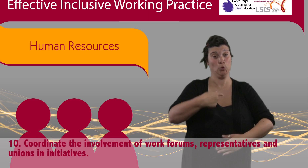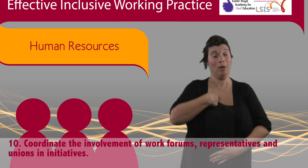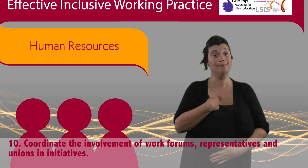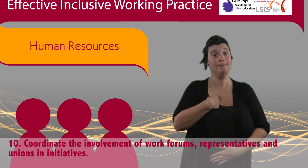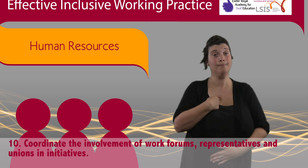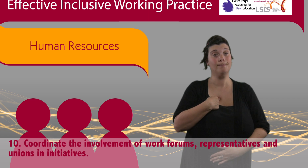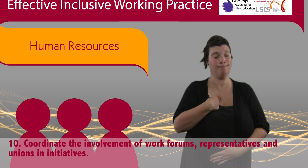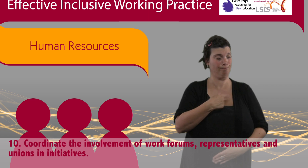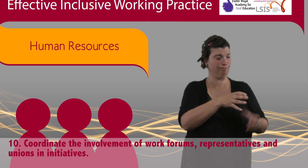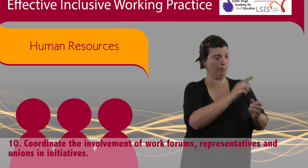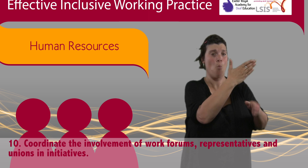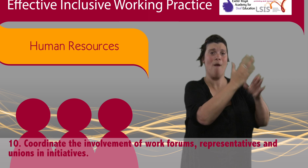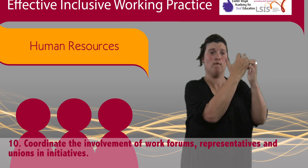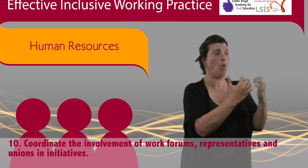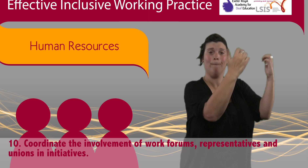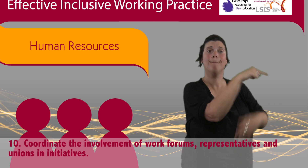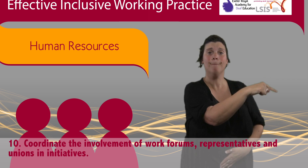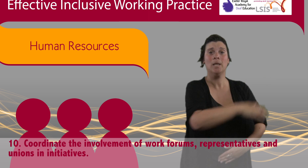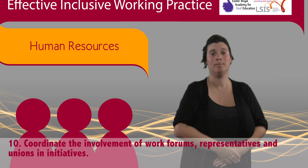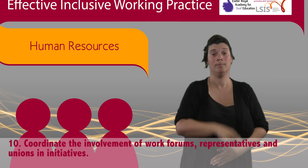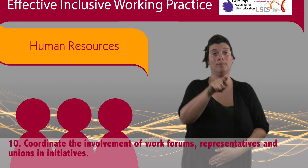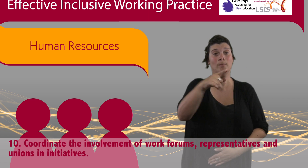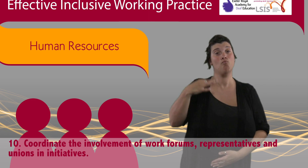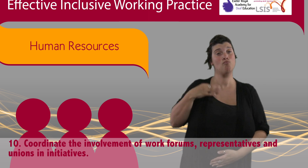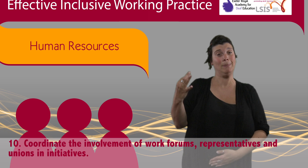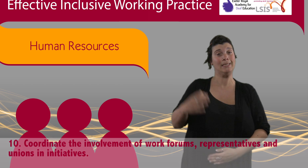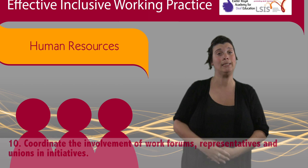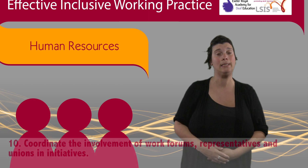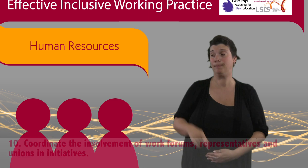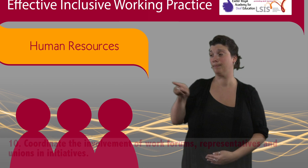Coordinate the involvement of work forums, representatives and unions in initiatives.